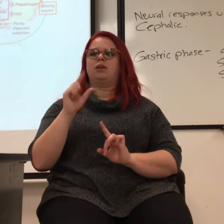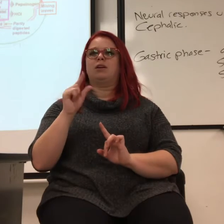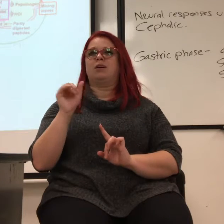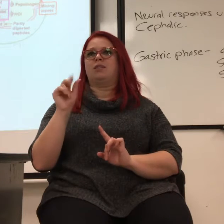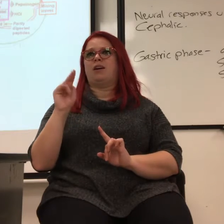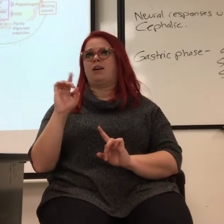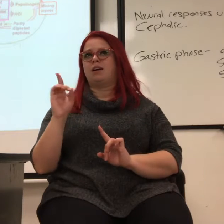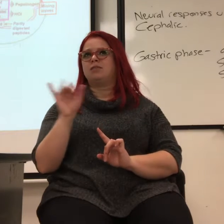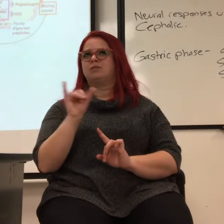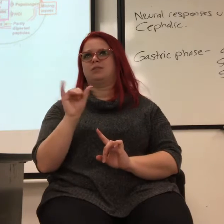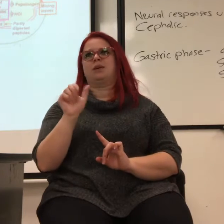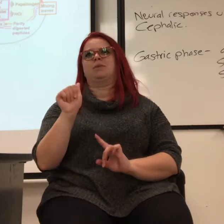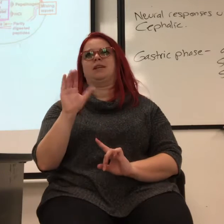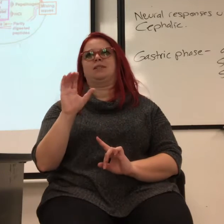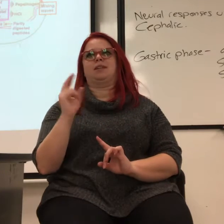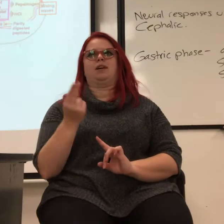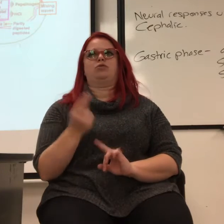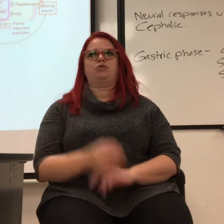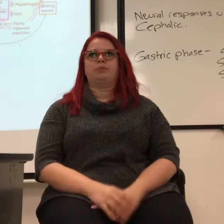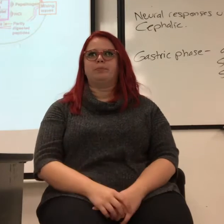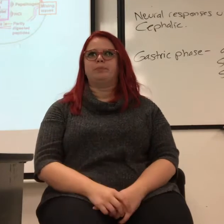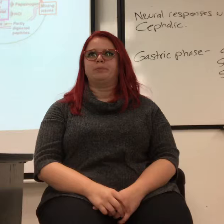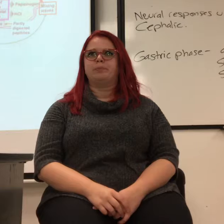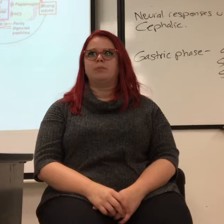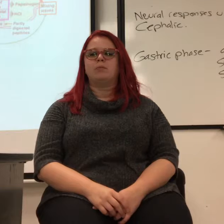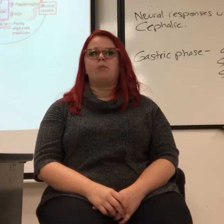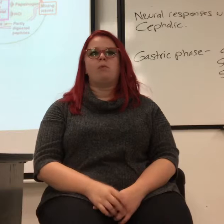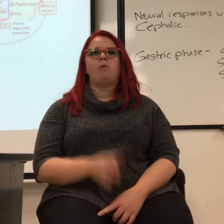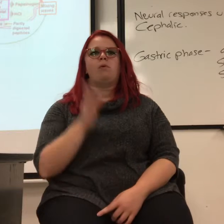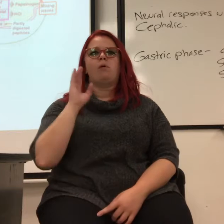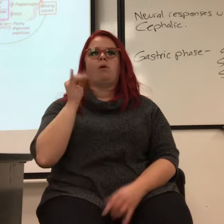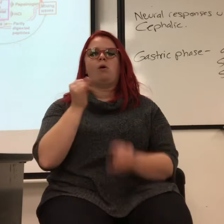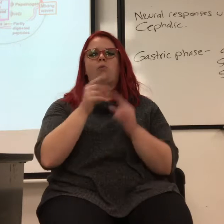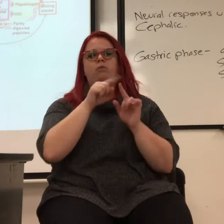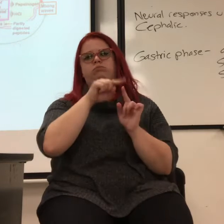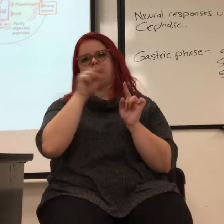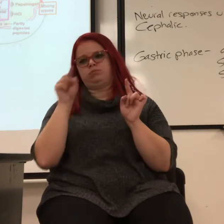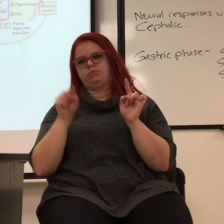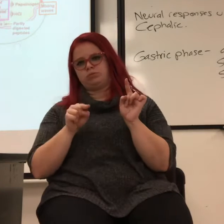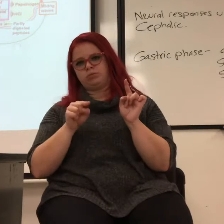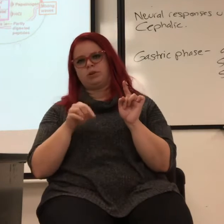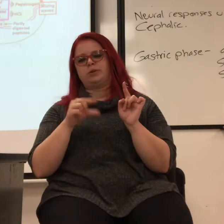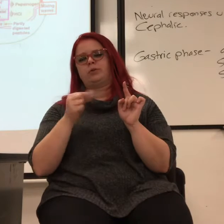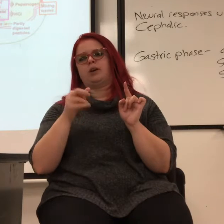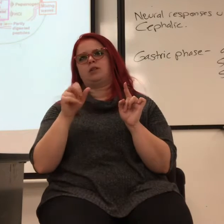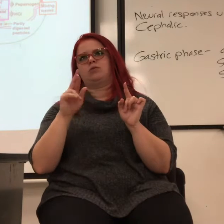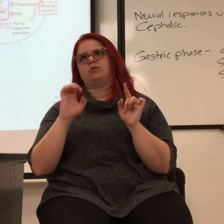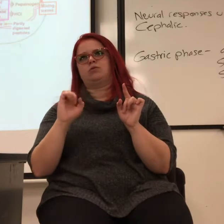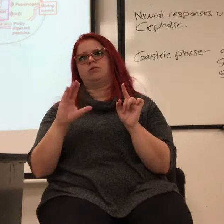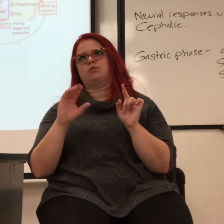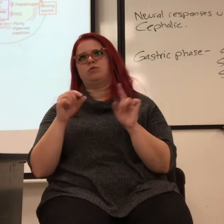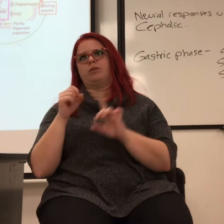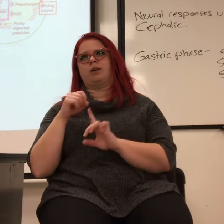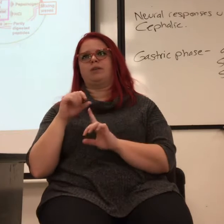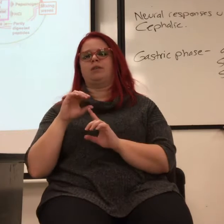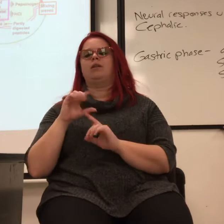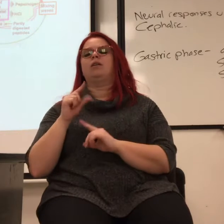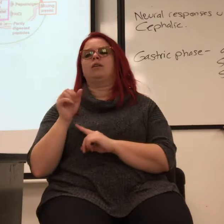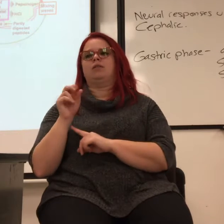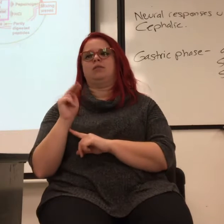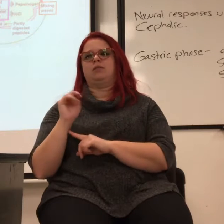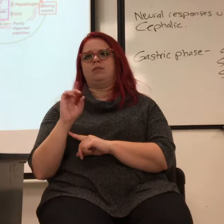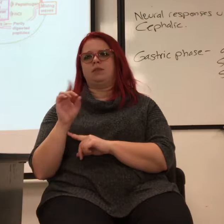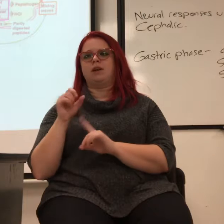does. I'll just draw an arrow from it to gastric gland, it stimulates. So there are basically two ways